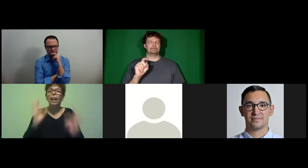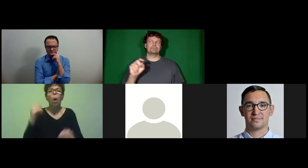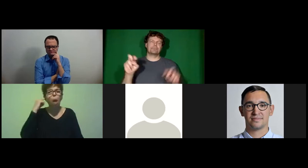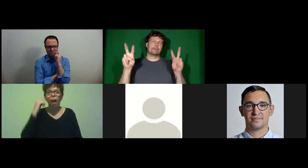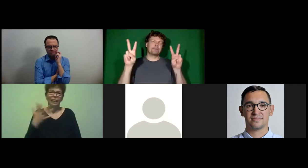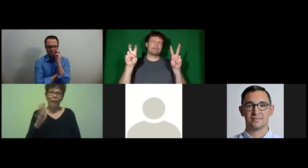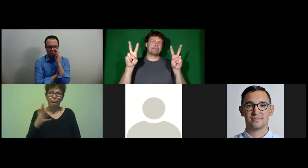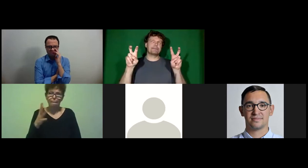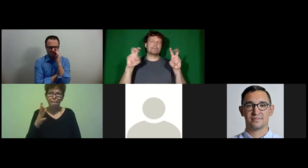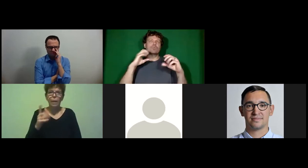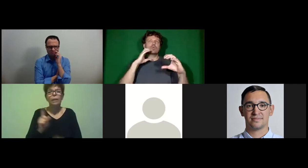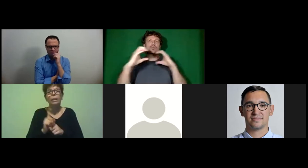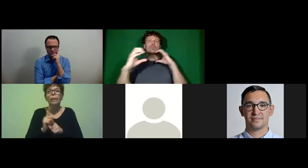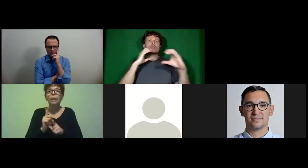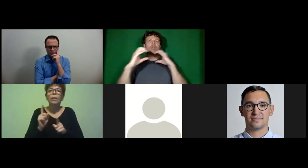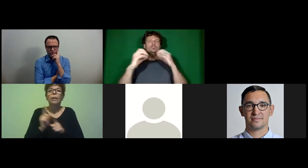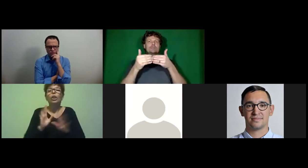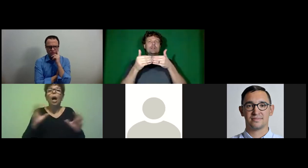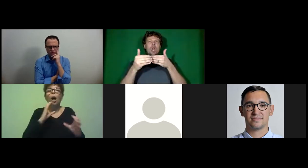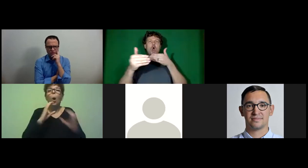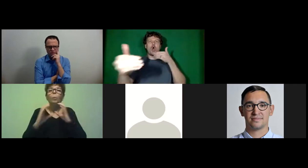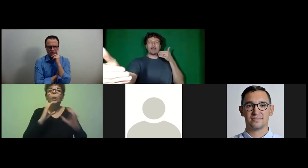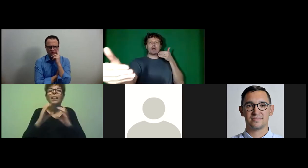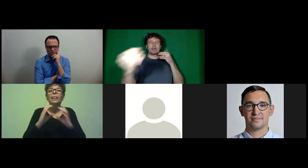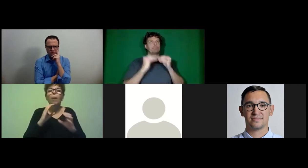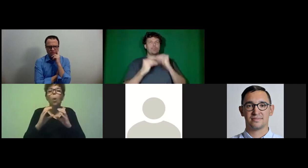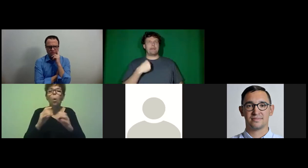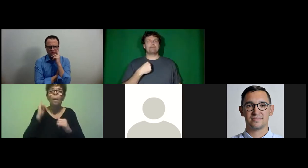With a hearing aid, I don't hear 100%,